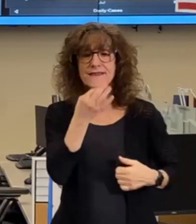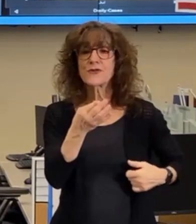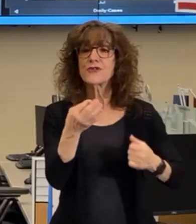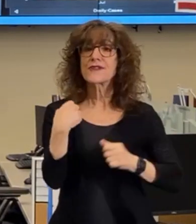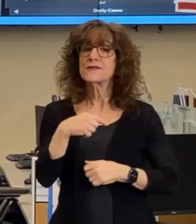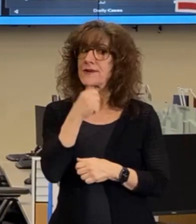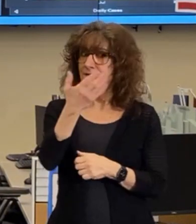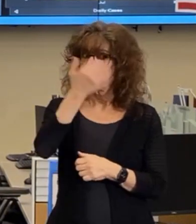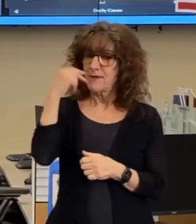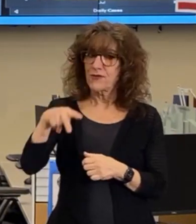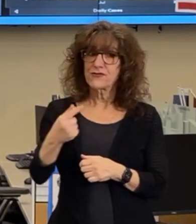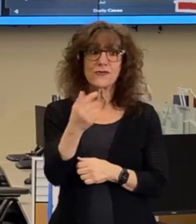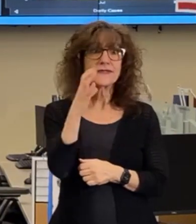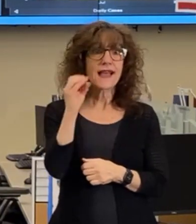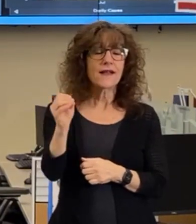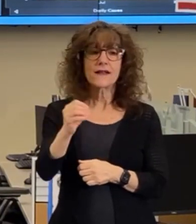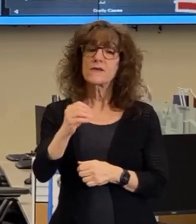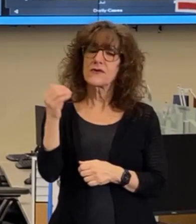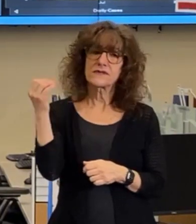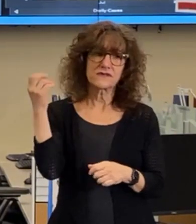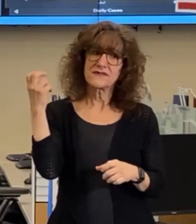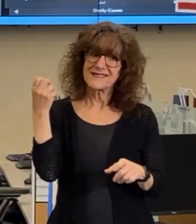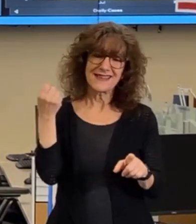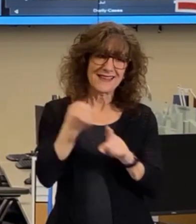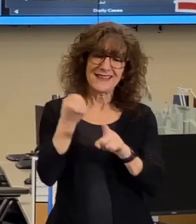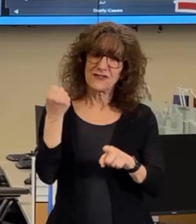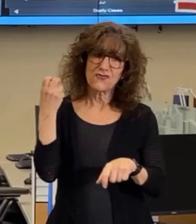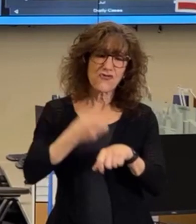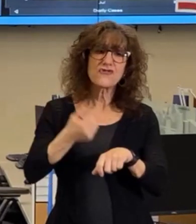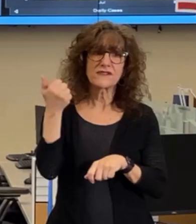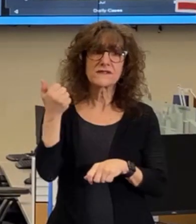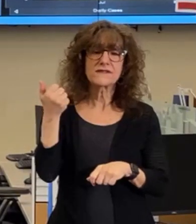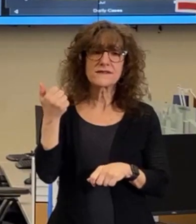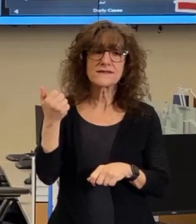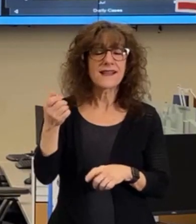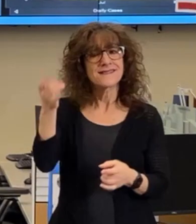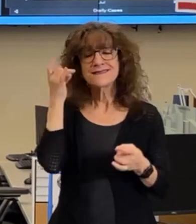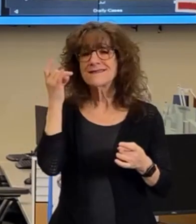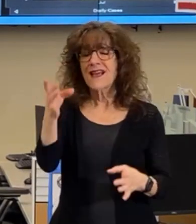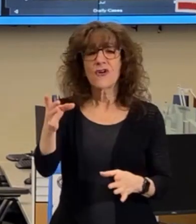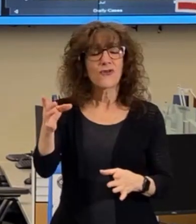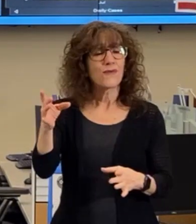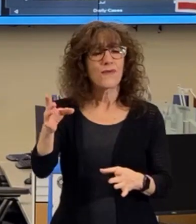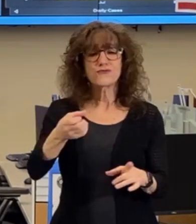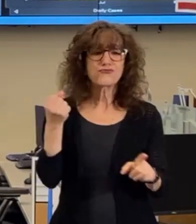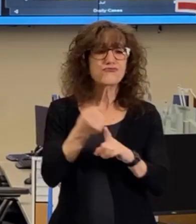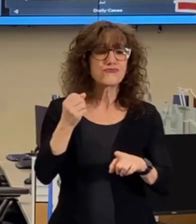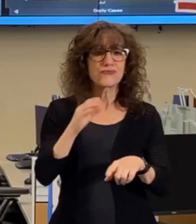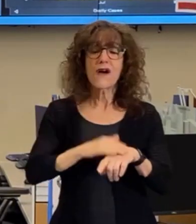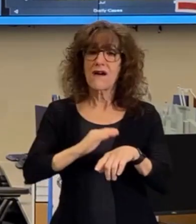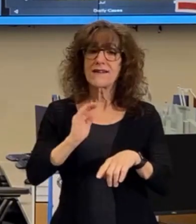we've not forgotten that Prince George's County was the hardest hit jurisdiction in the state, and the terrible toll this virus has had on